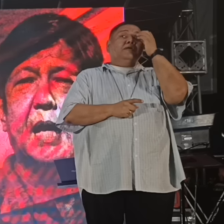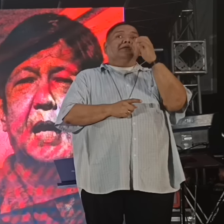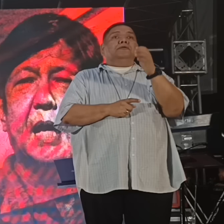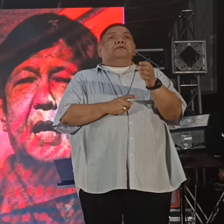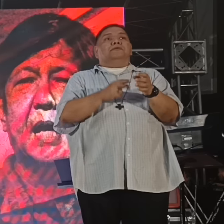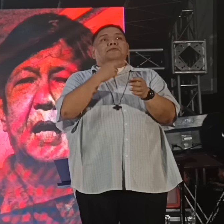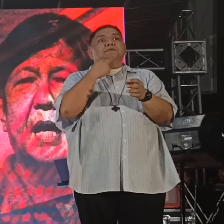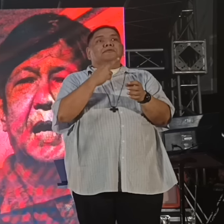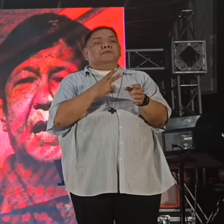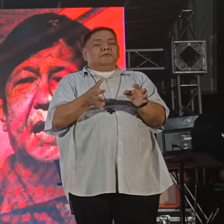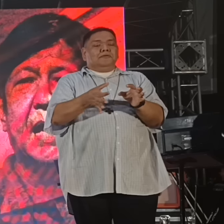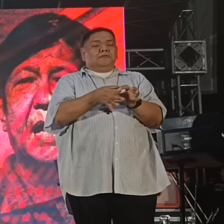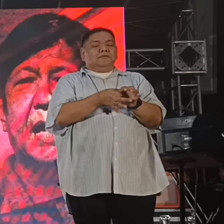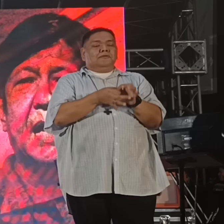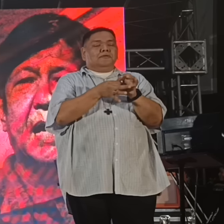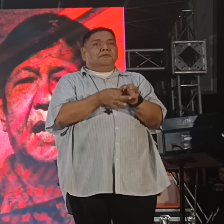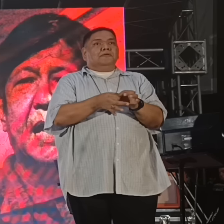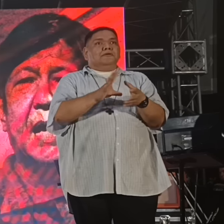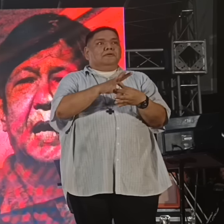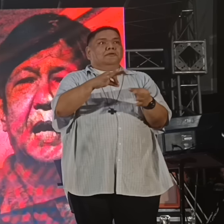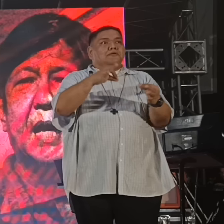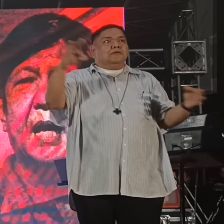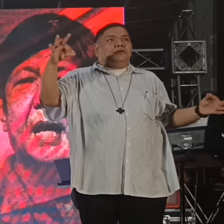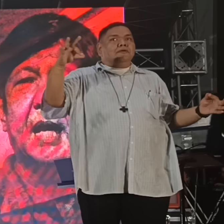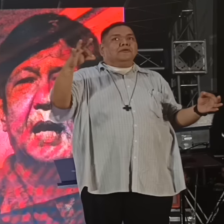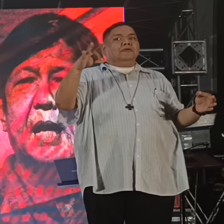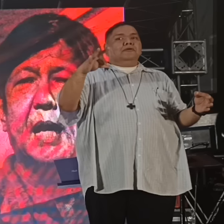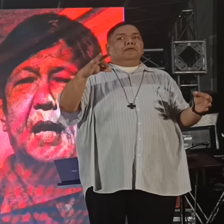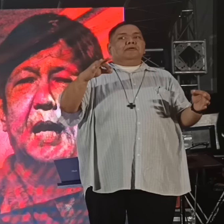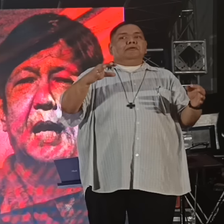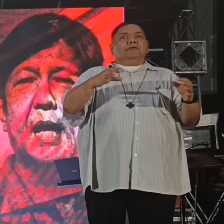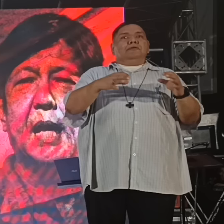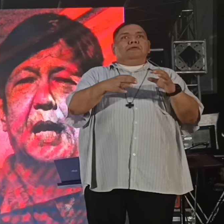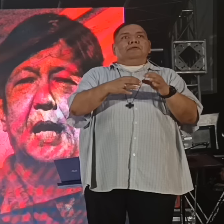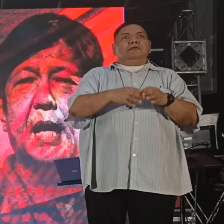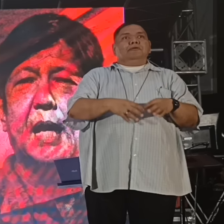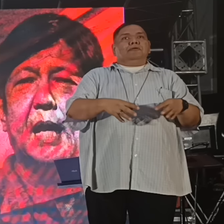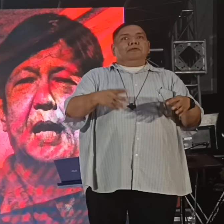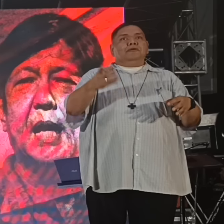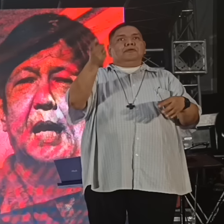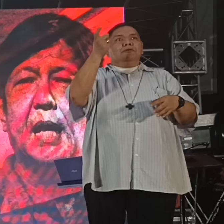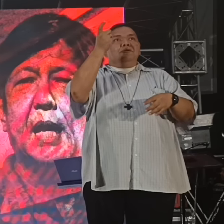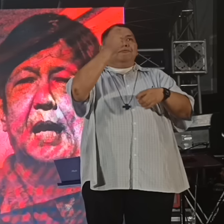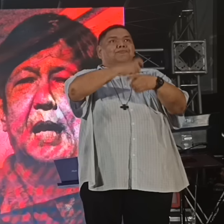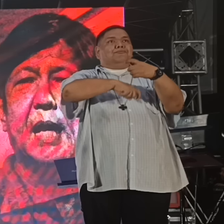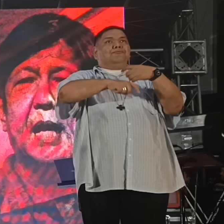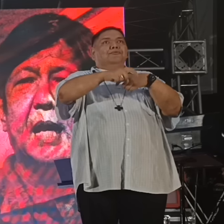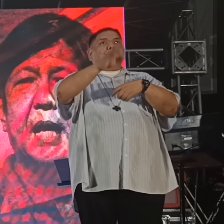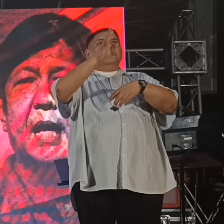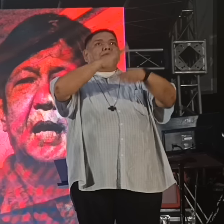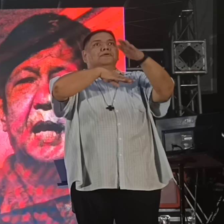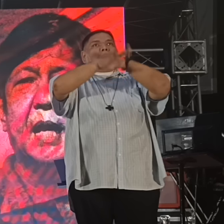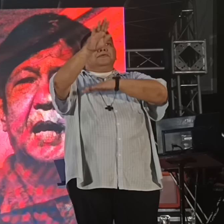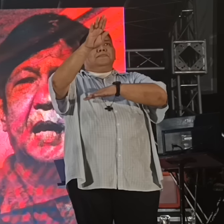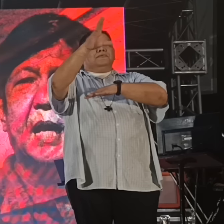It is an extension, spiritually, it is an extension of heaven on earth.